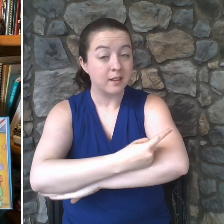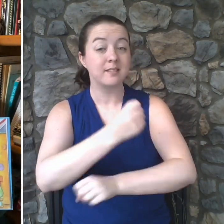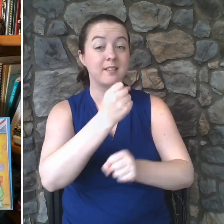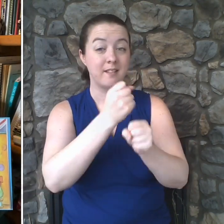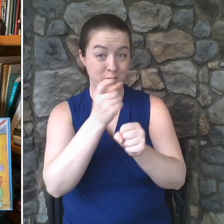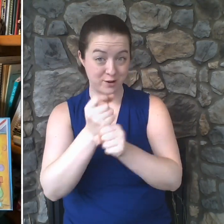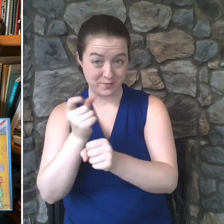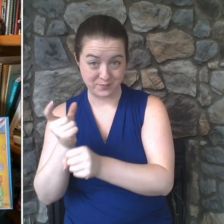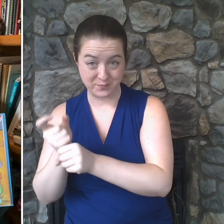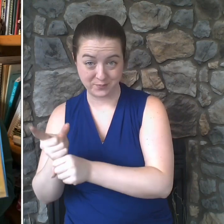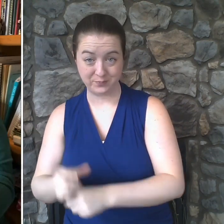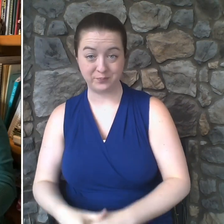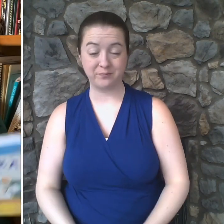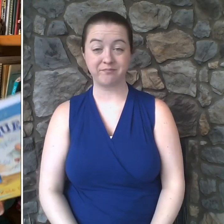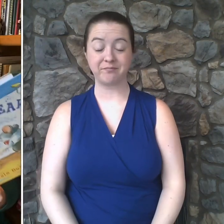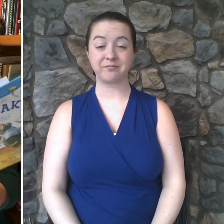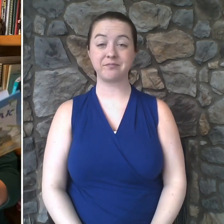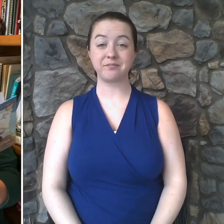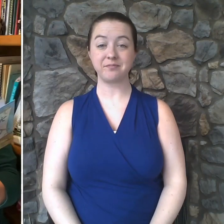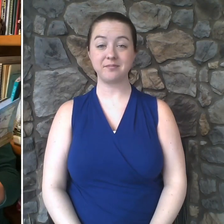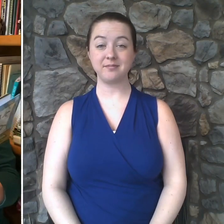one day a year.